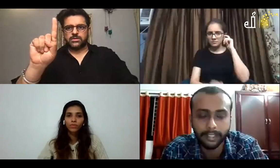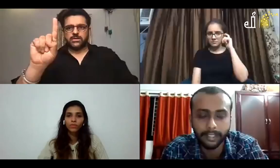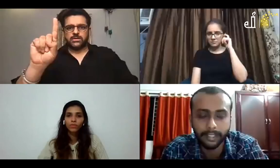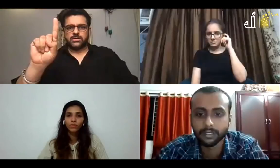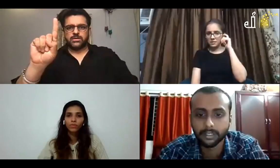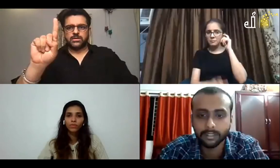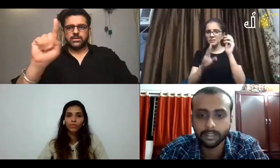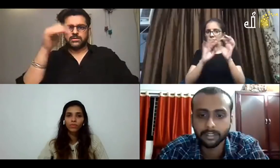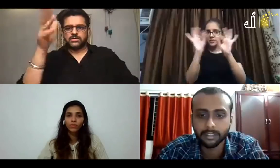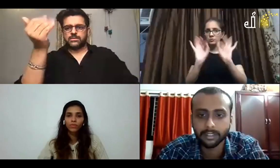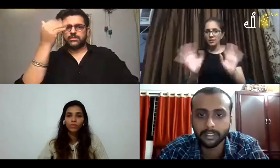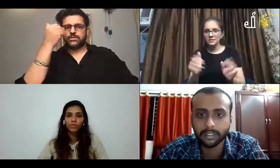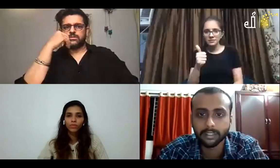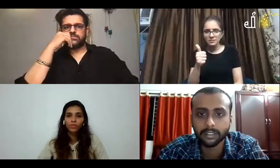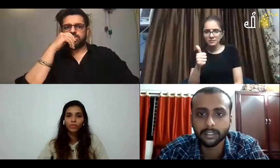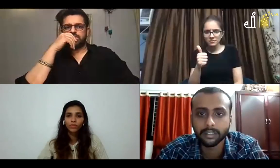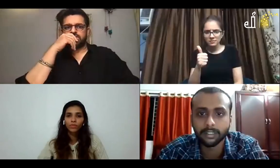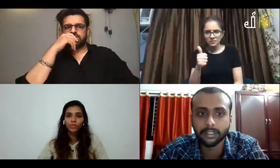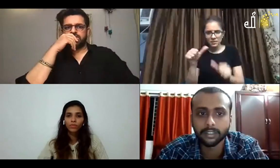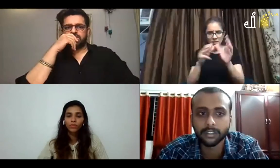Can you understand? Amar, are you done?